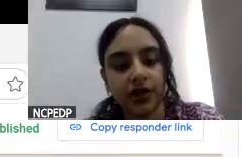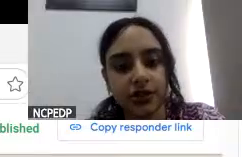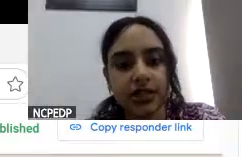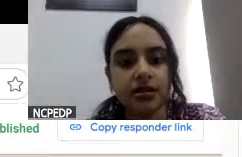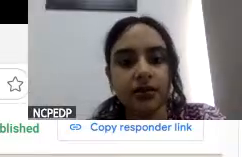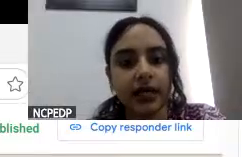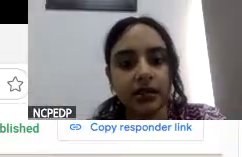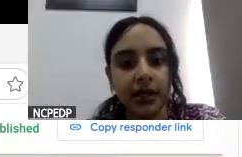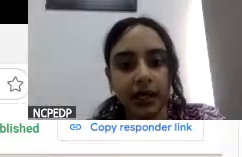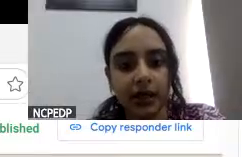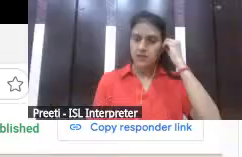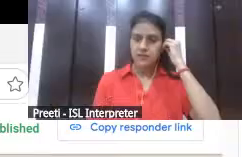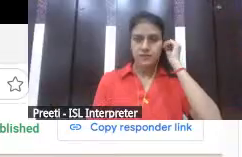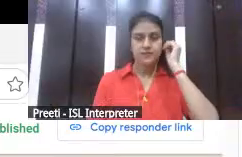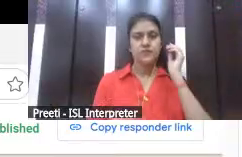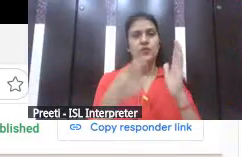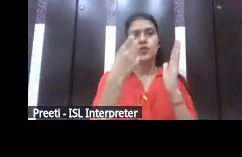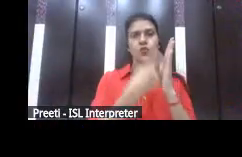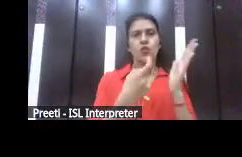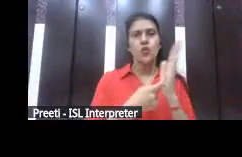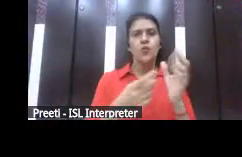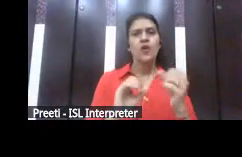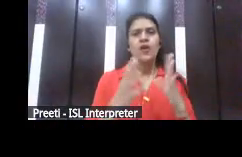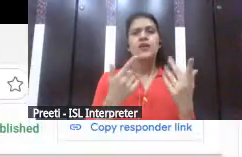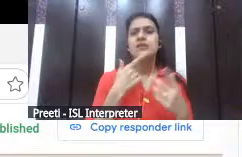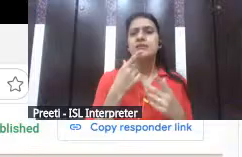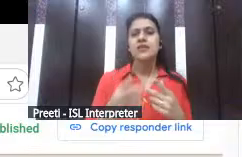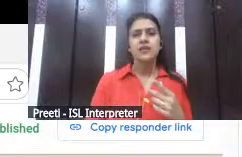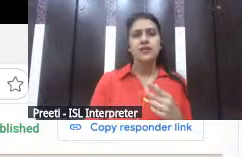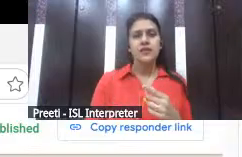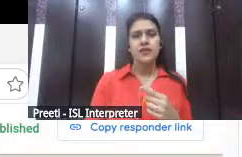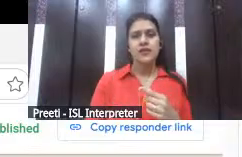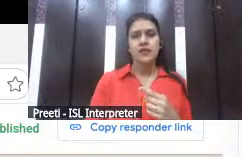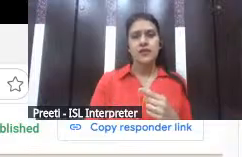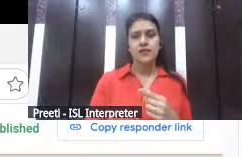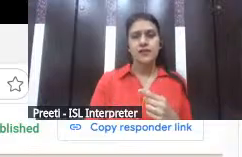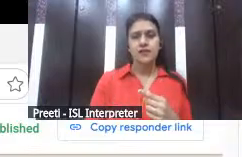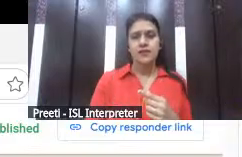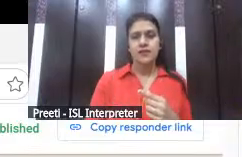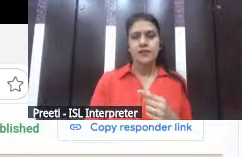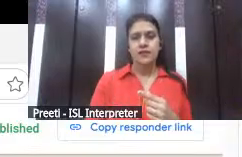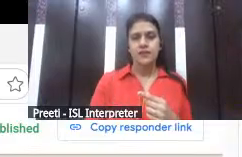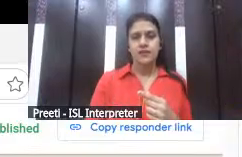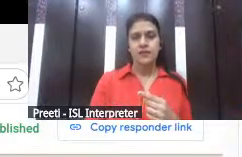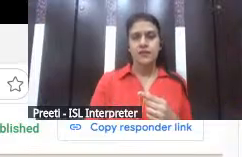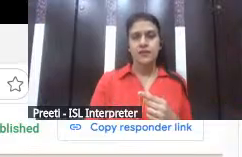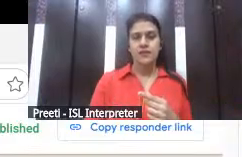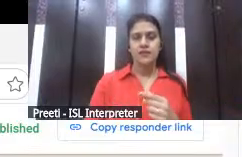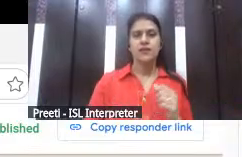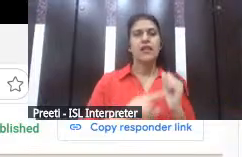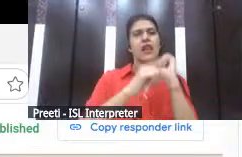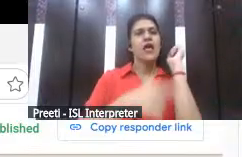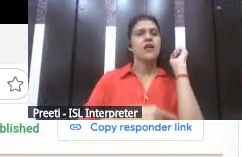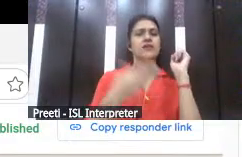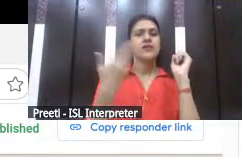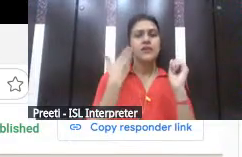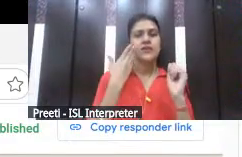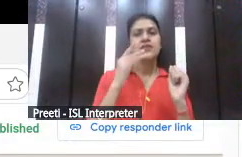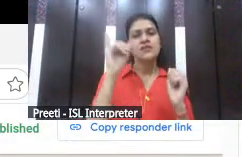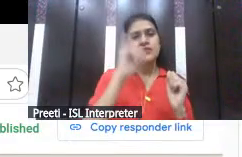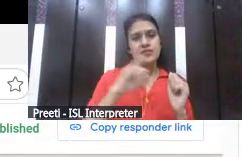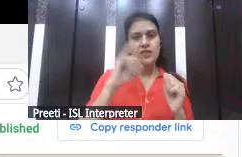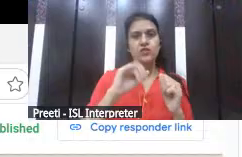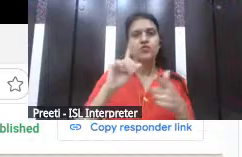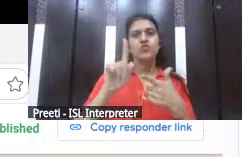The instructions at the beginning of the form tell you the last date, which is July 6th, 2026 at 11:59